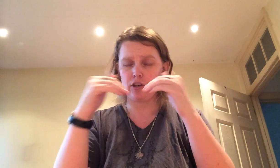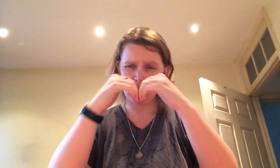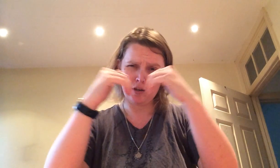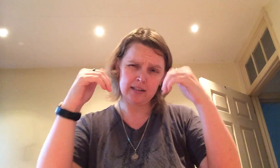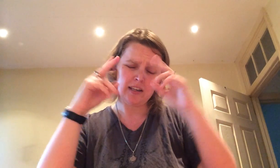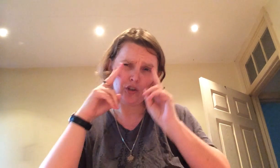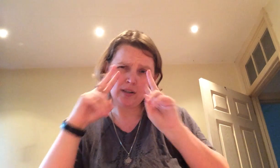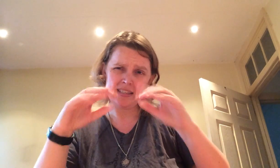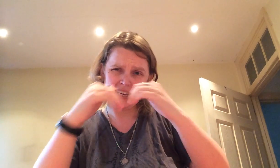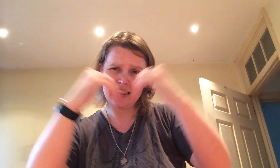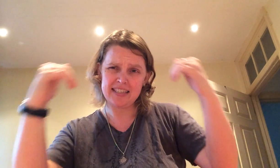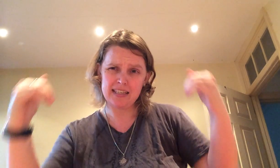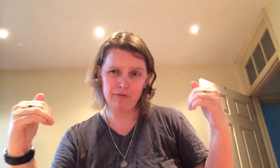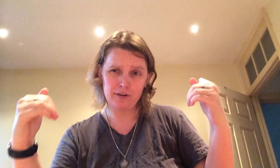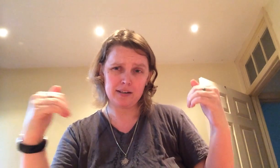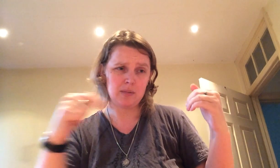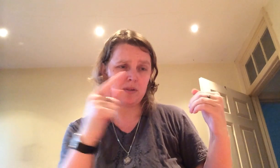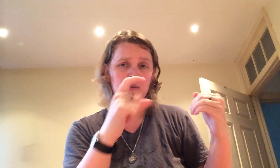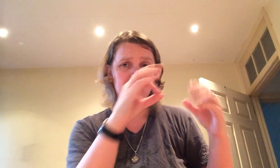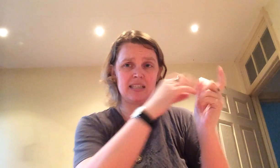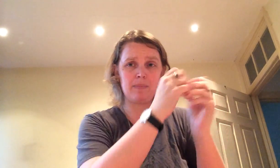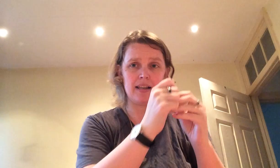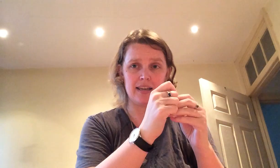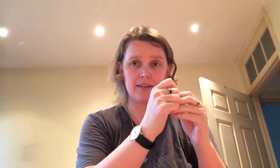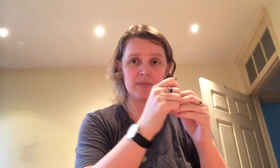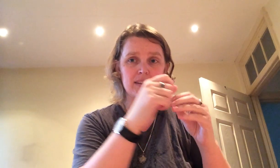you can see the difference between the spelling.